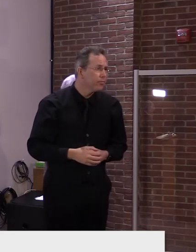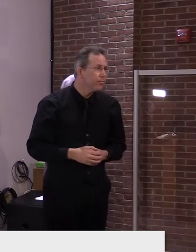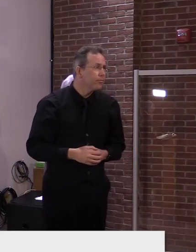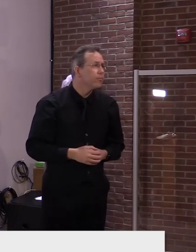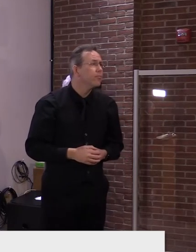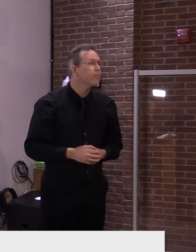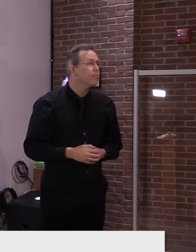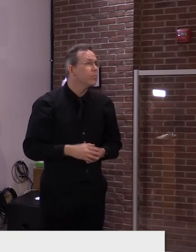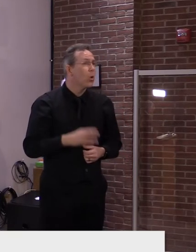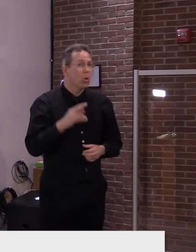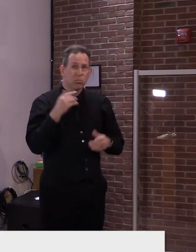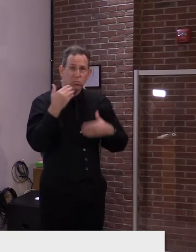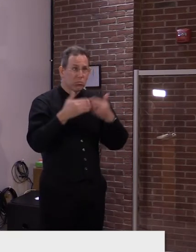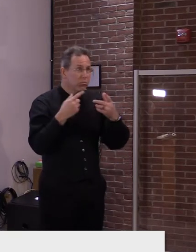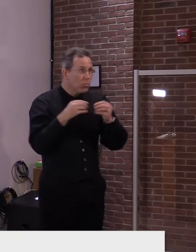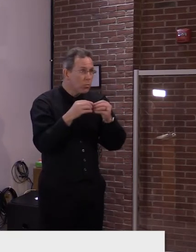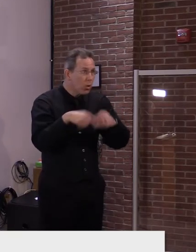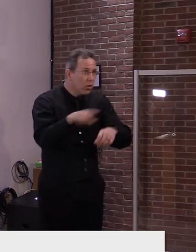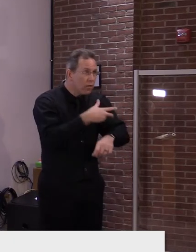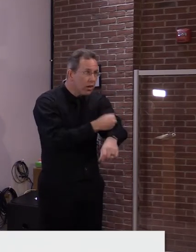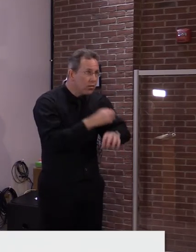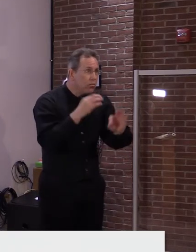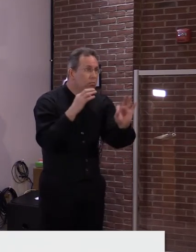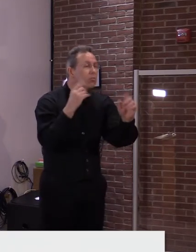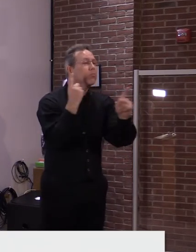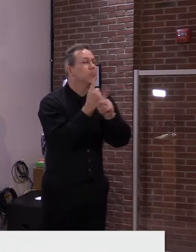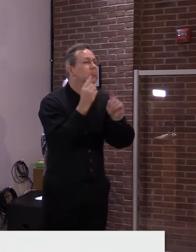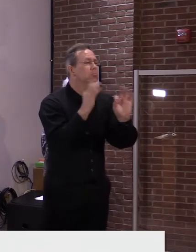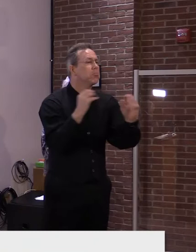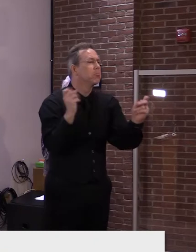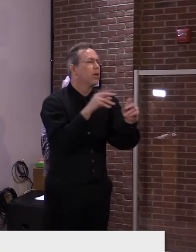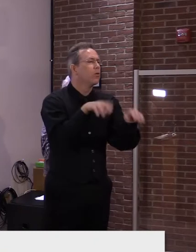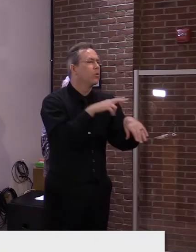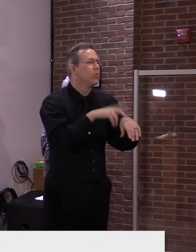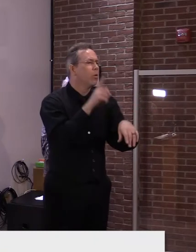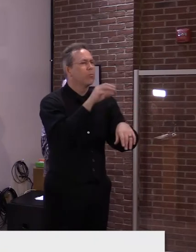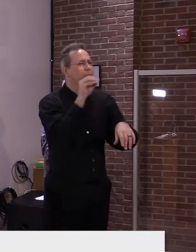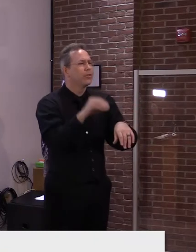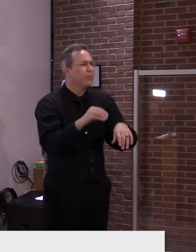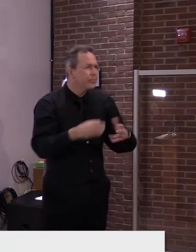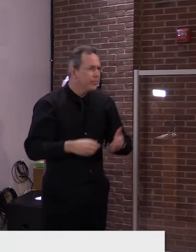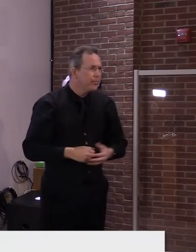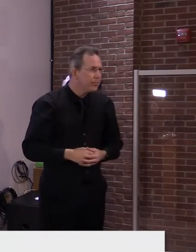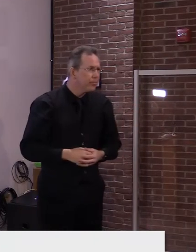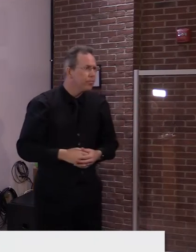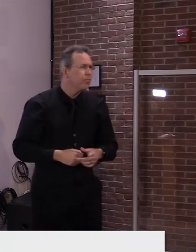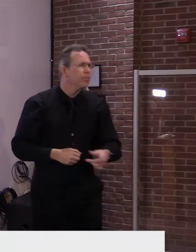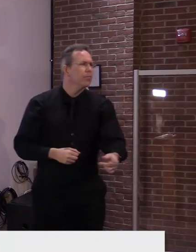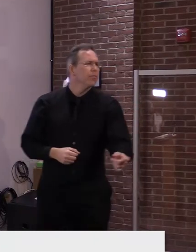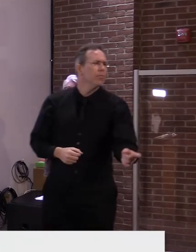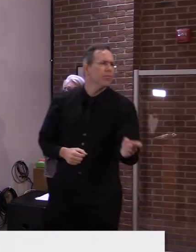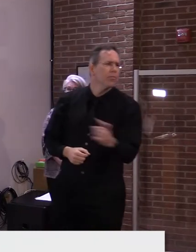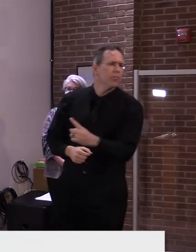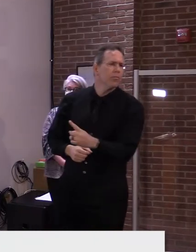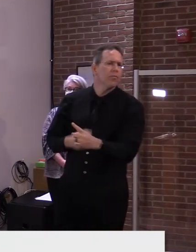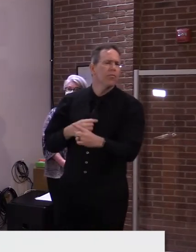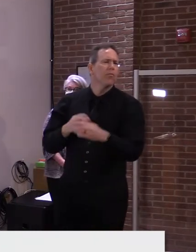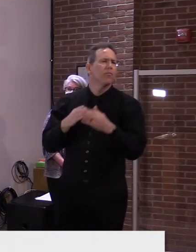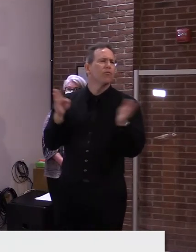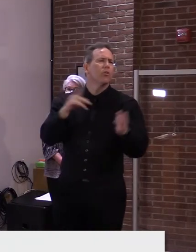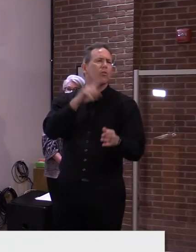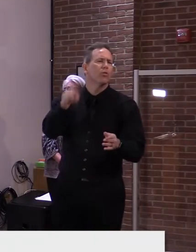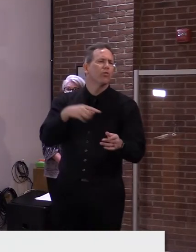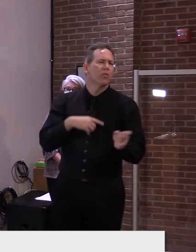Okay. And a broader question on reopening. One of the things we don't have a great sense of right now is how